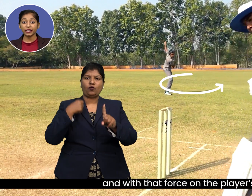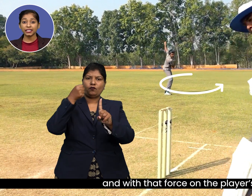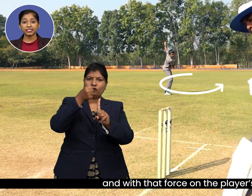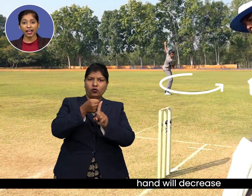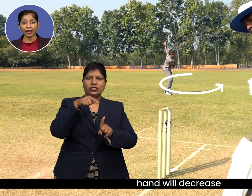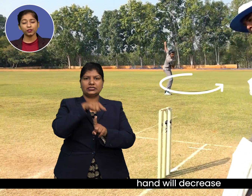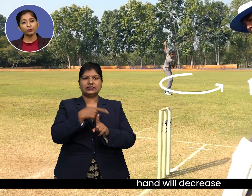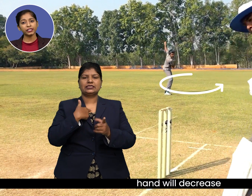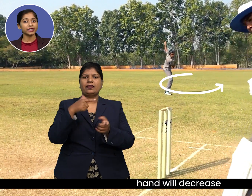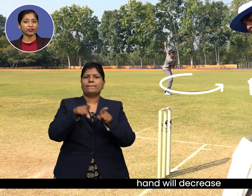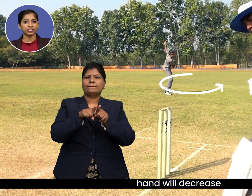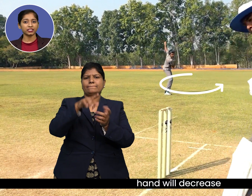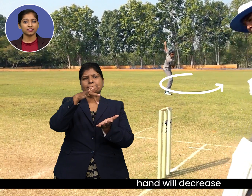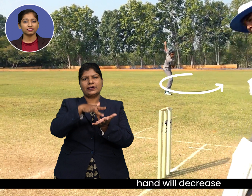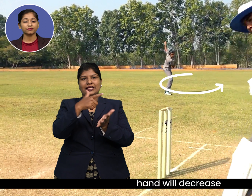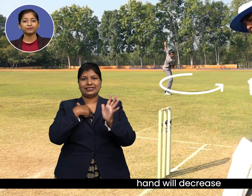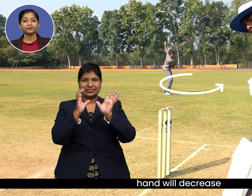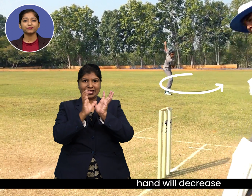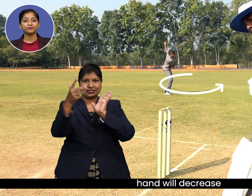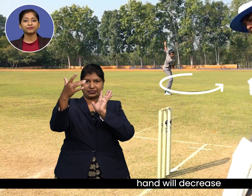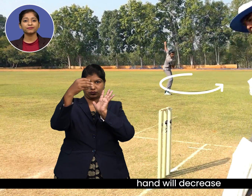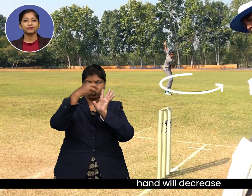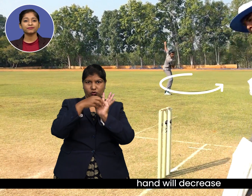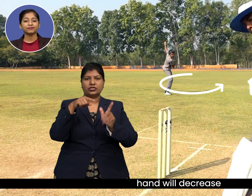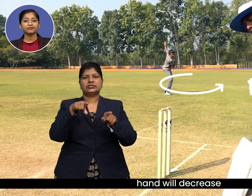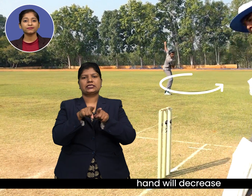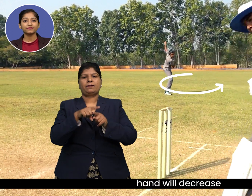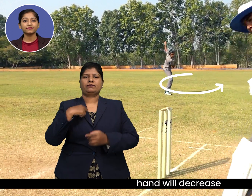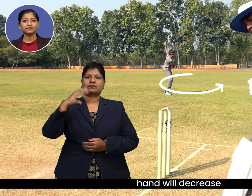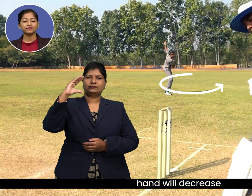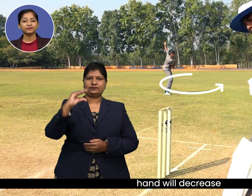the player's hand will decrease.